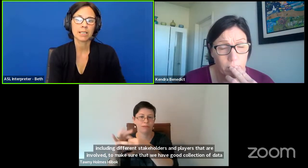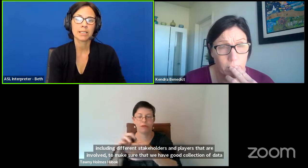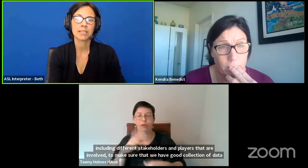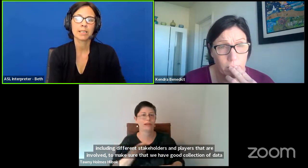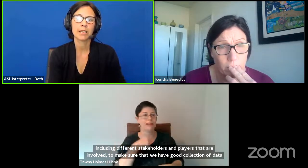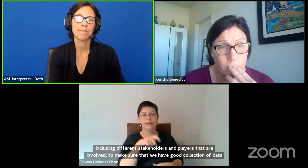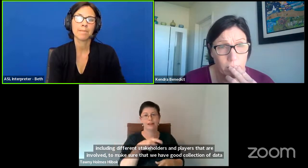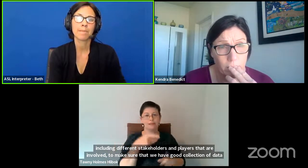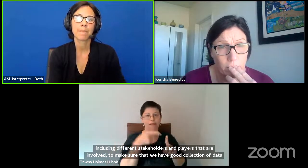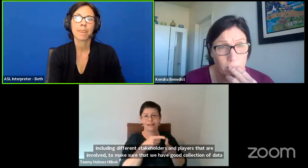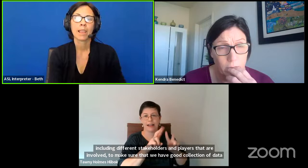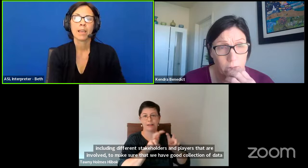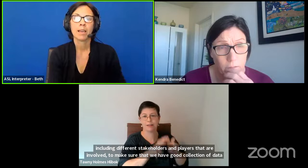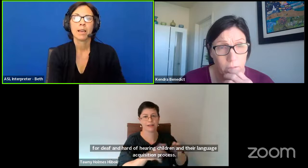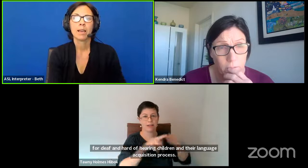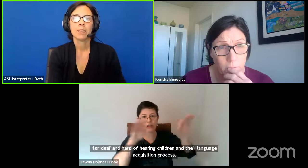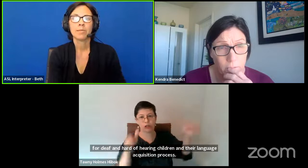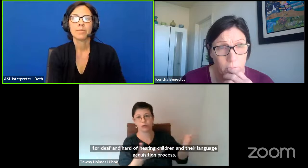in process,